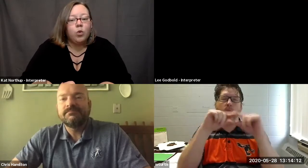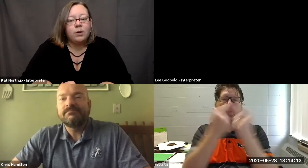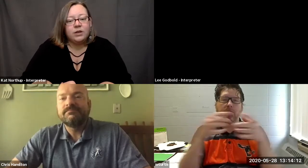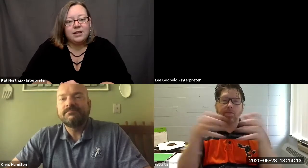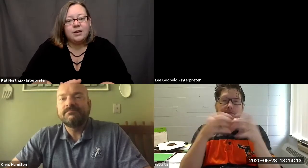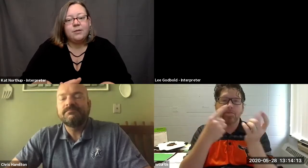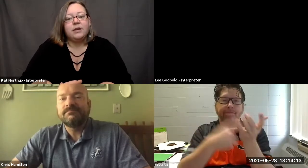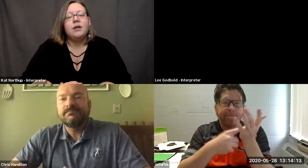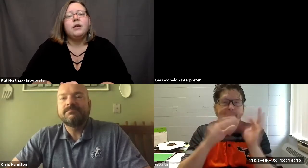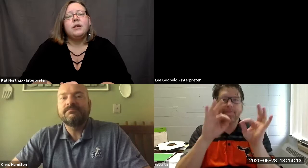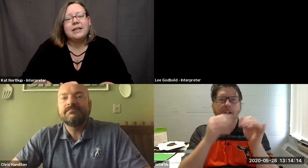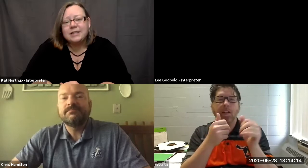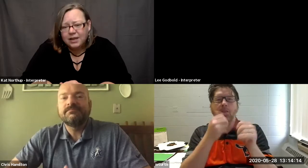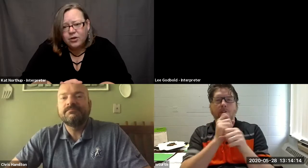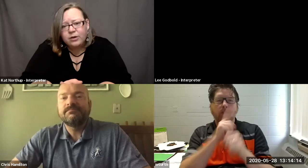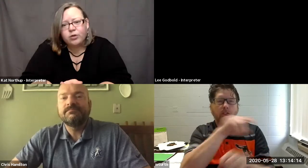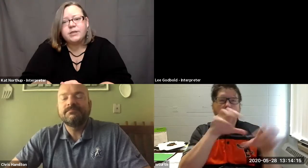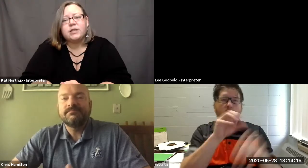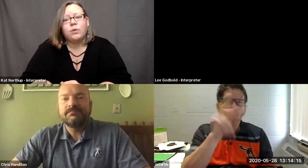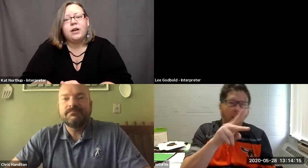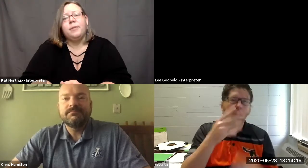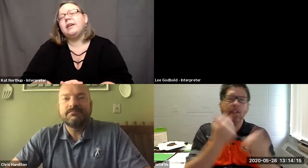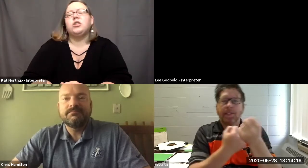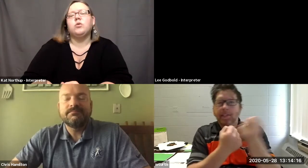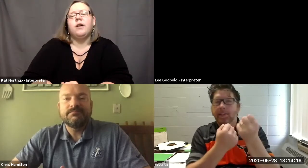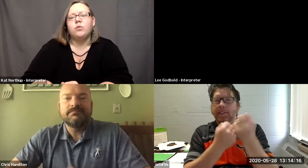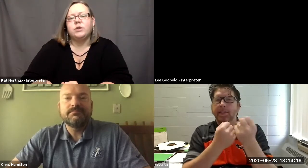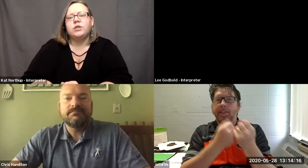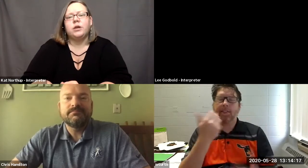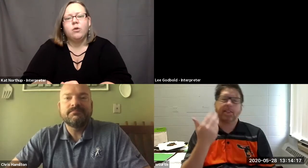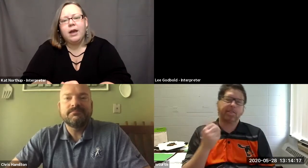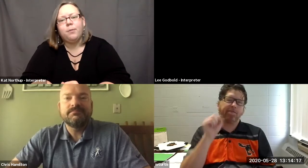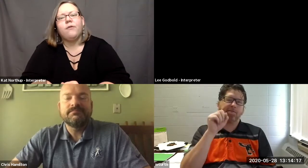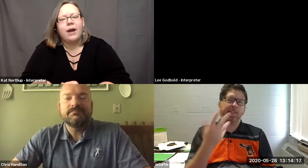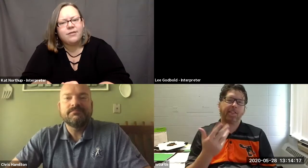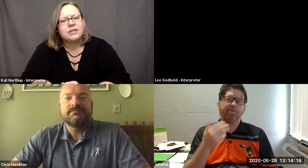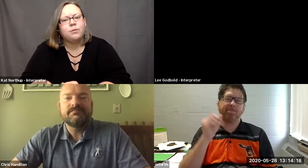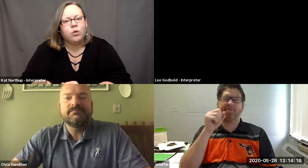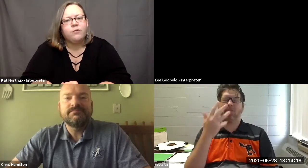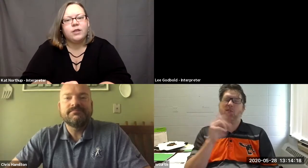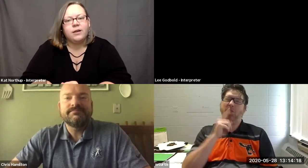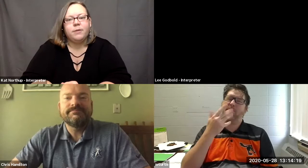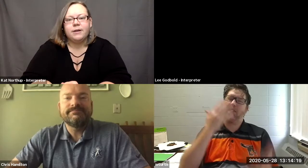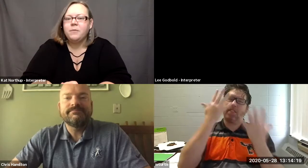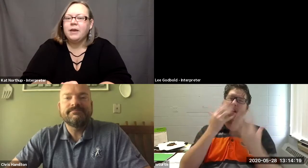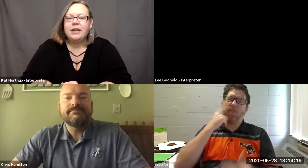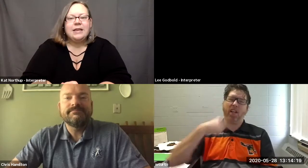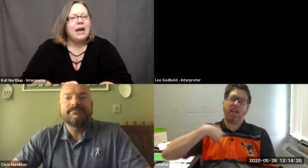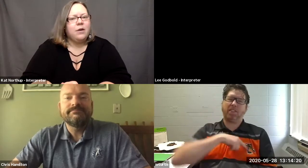one-on-one with them and get together in groups as well, making sure everyone's doing okay, providing that support for them. But yeah, it